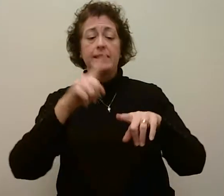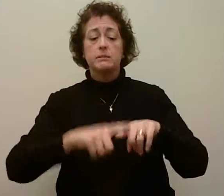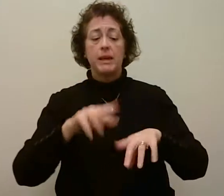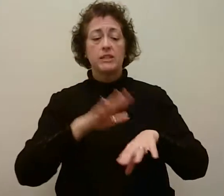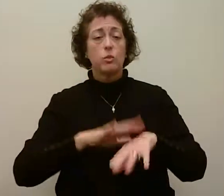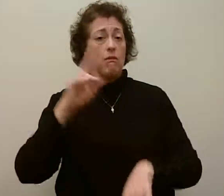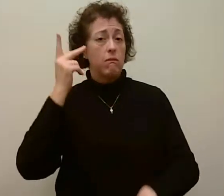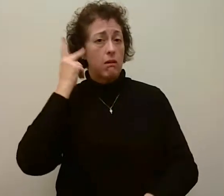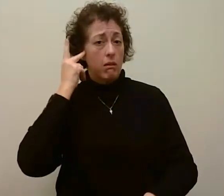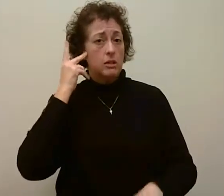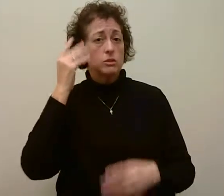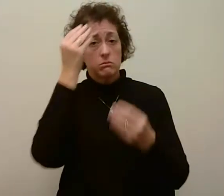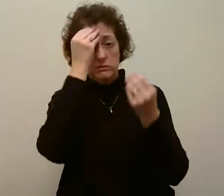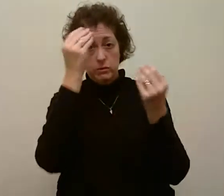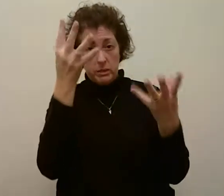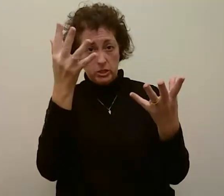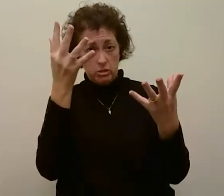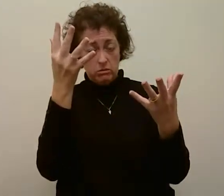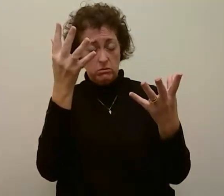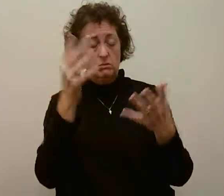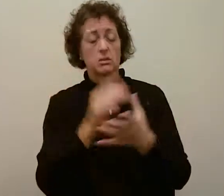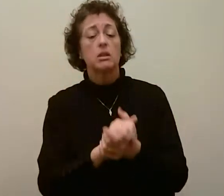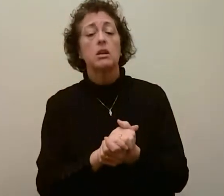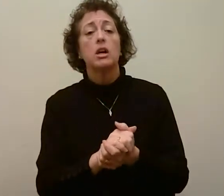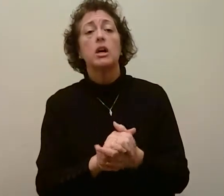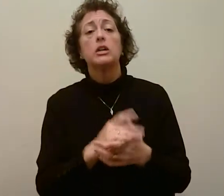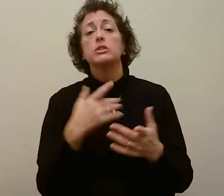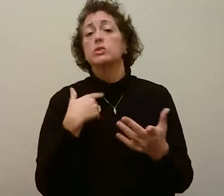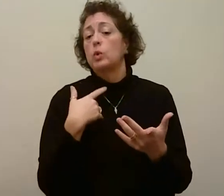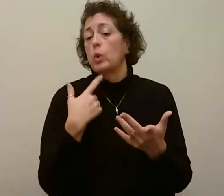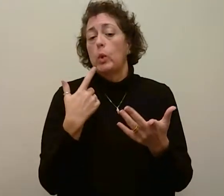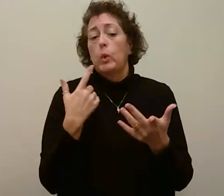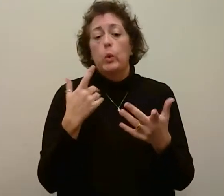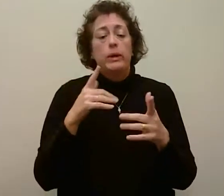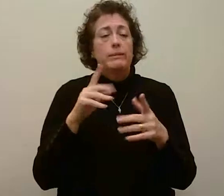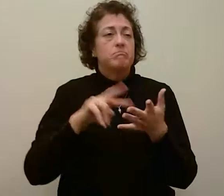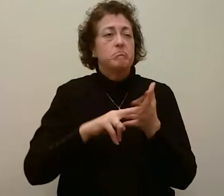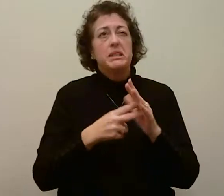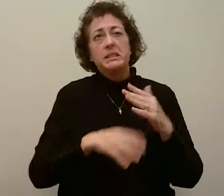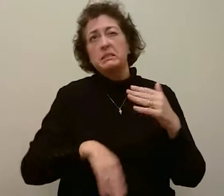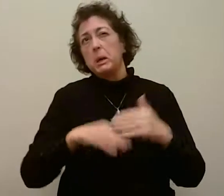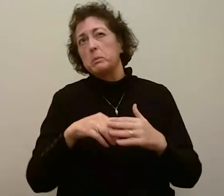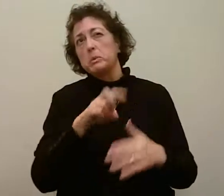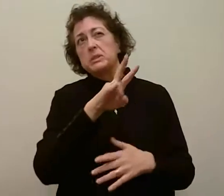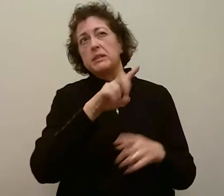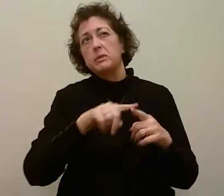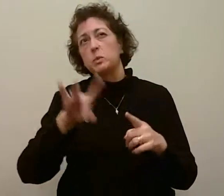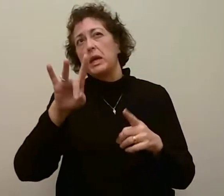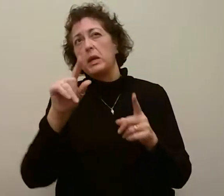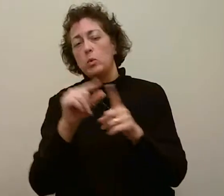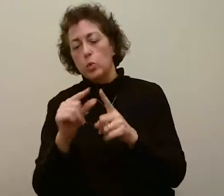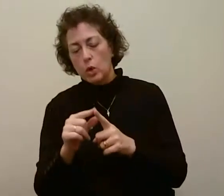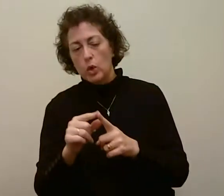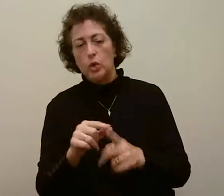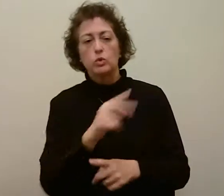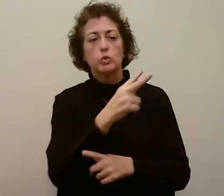phonological information. So it's basically up to 7 to 8 words, 2 to 3 seconds worth of information.